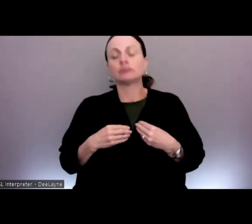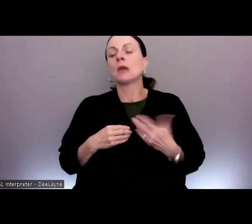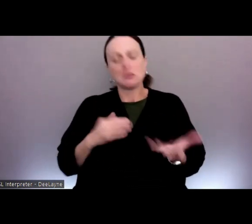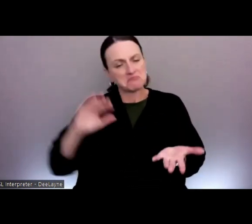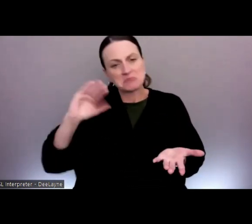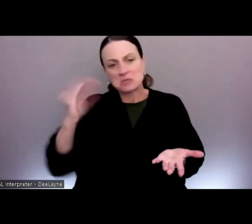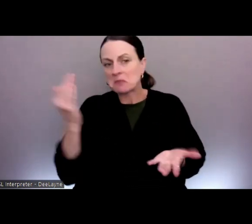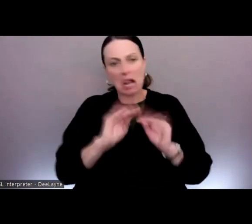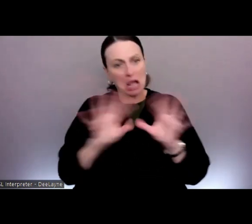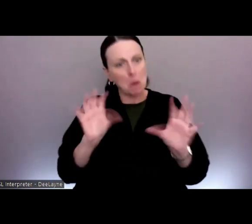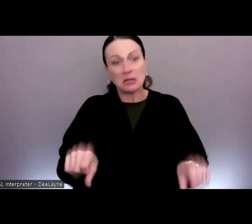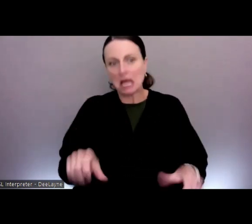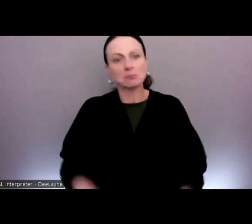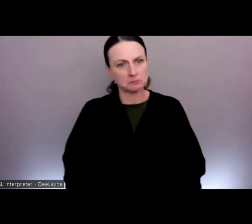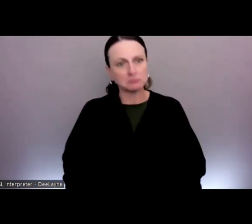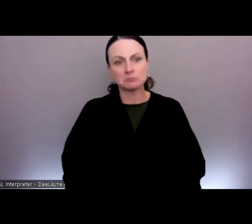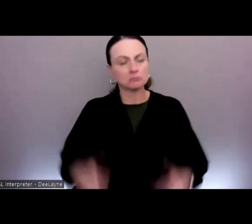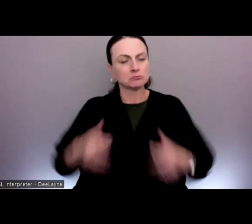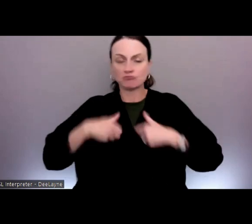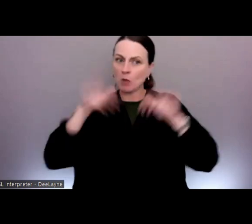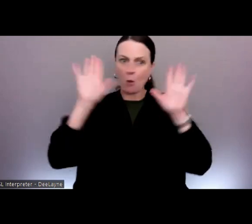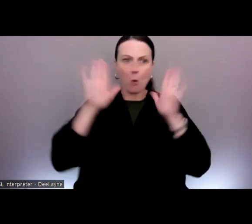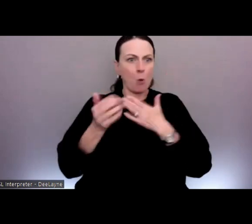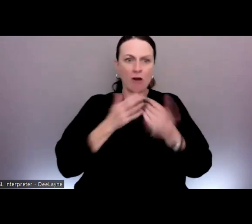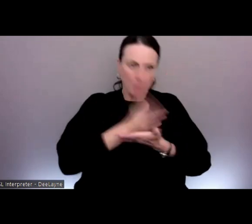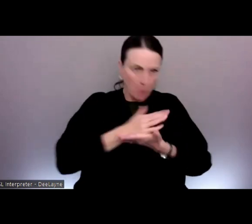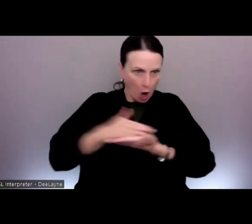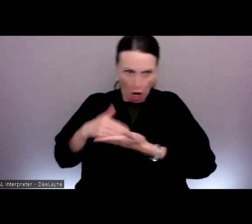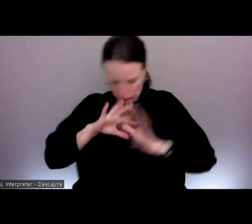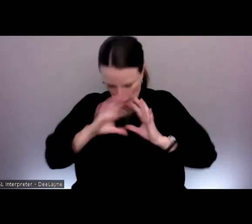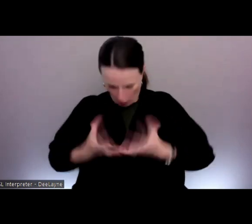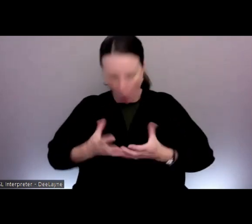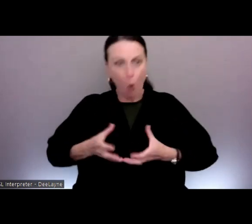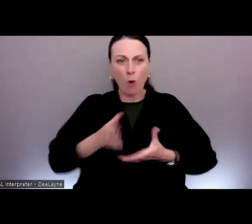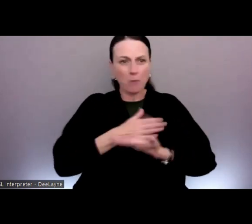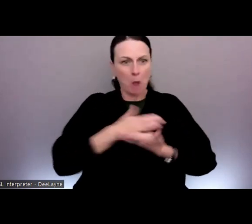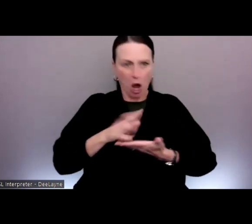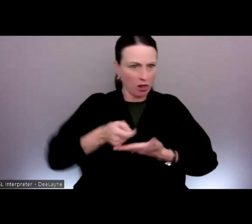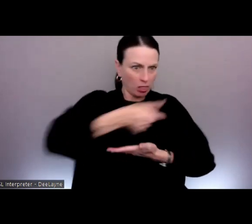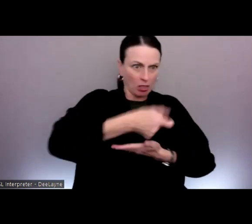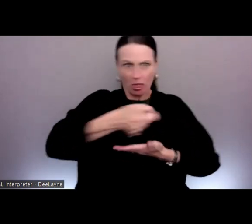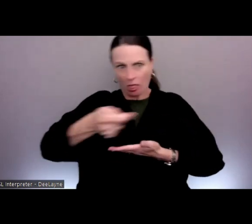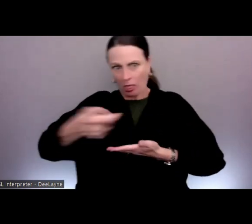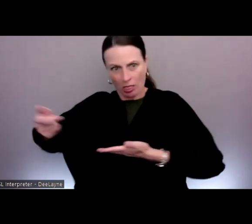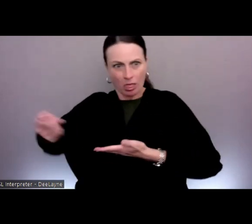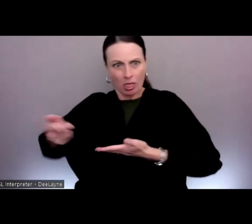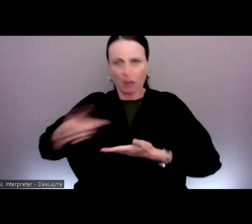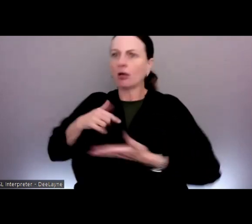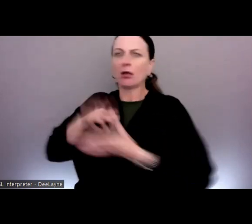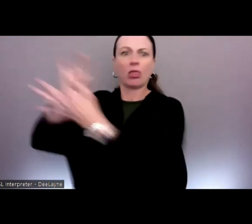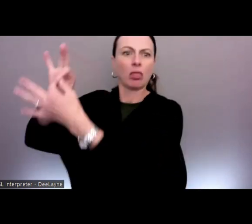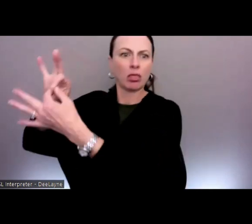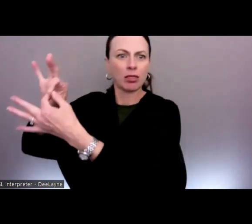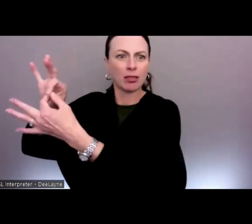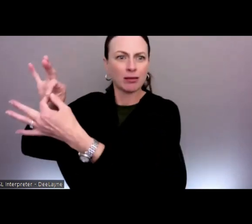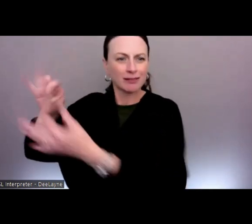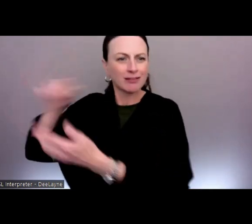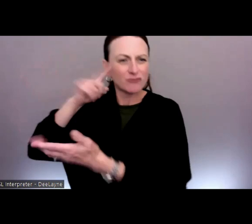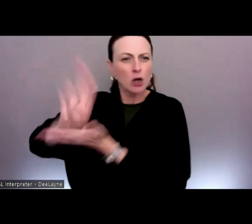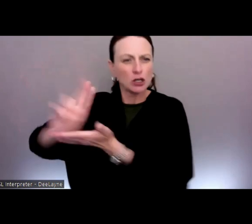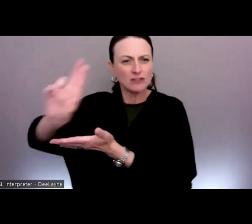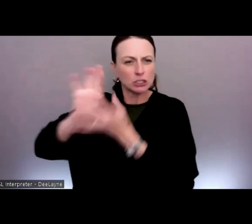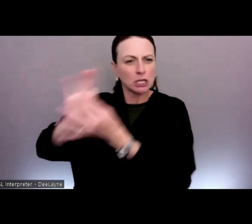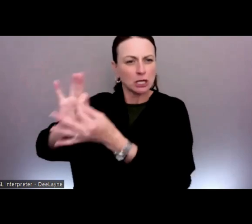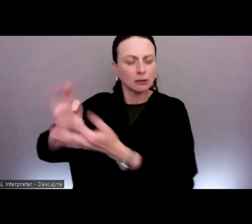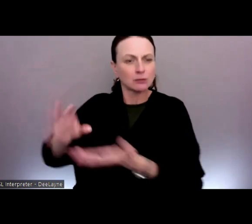do that, sacrificing whatever parts of our whole living selves don't fit for the sake of the institution and a seat at its